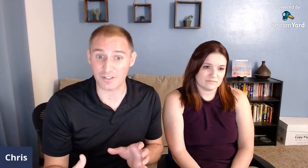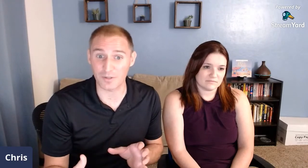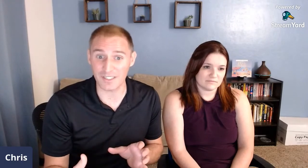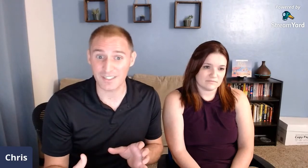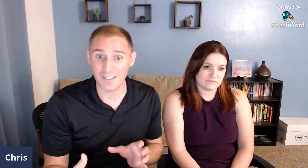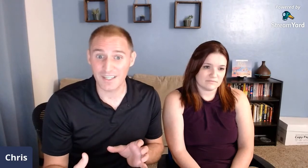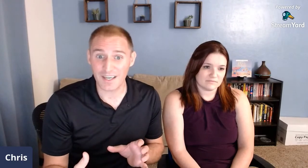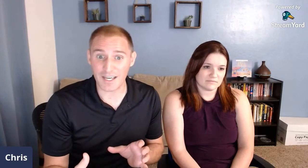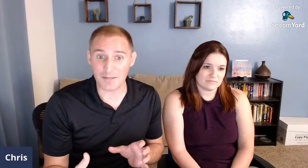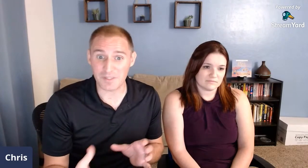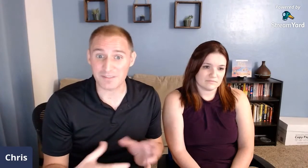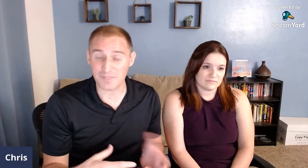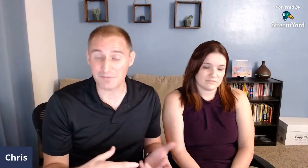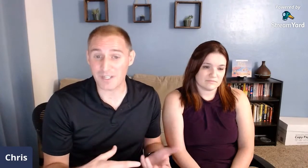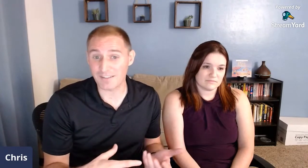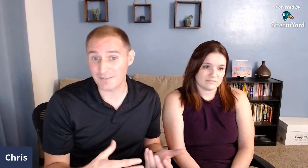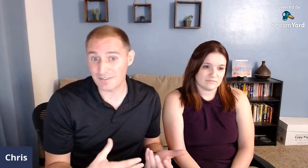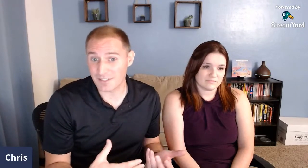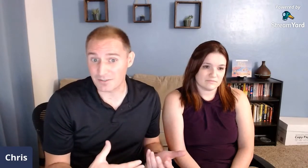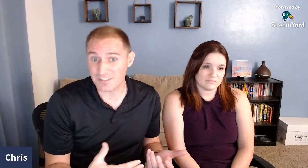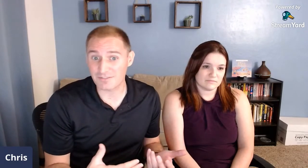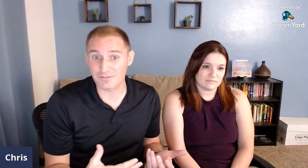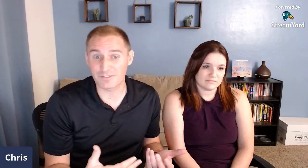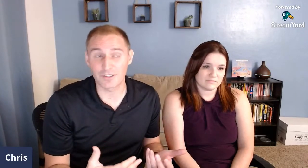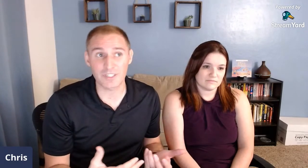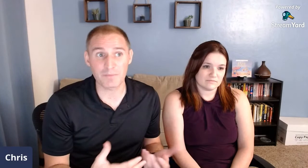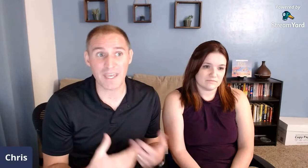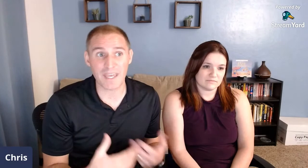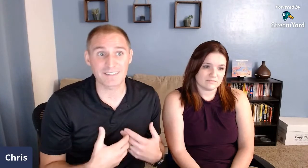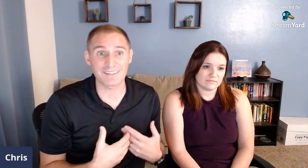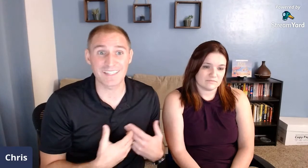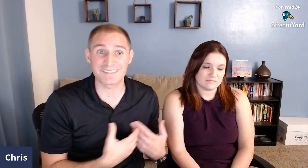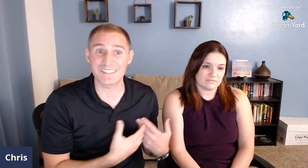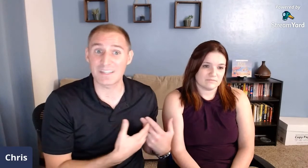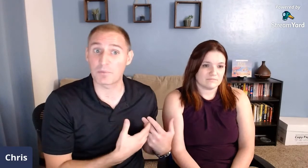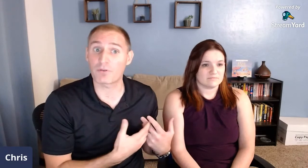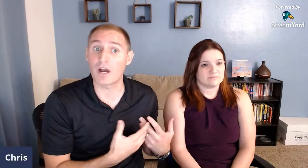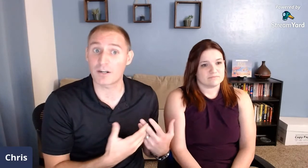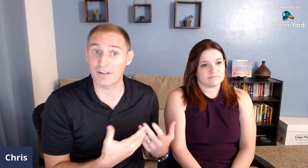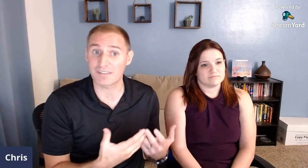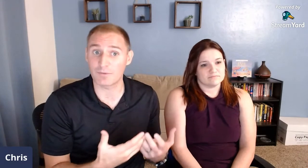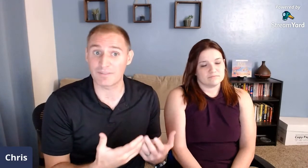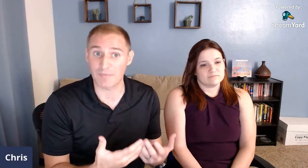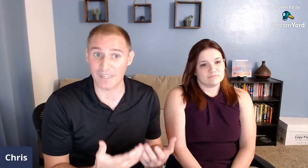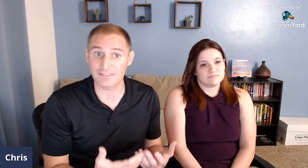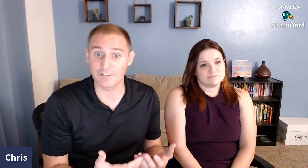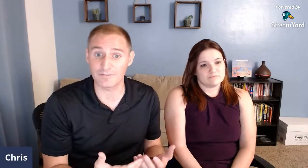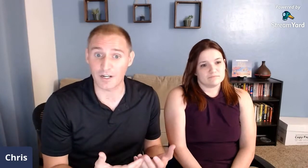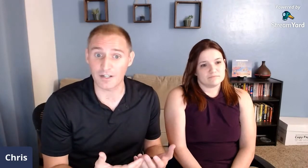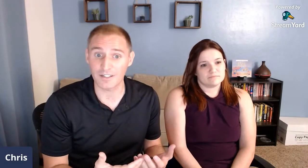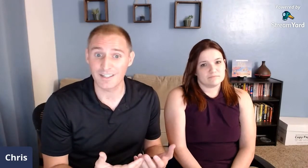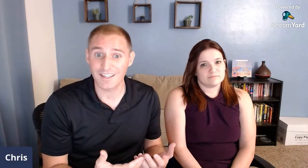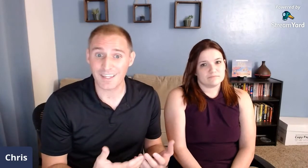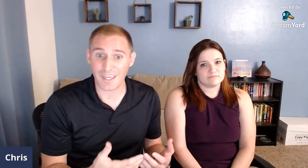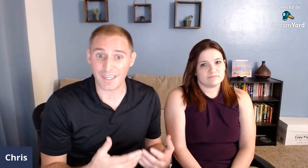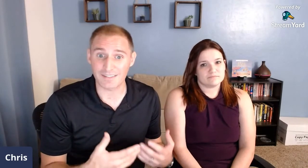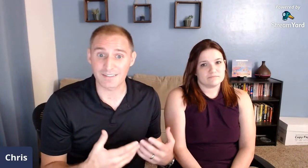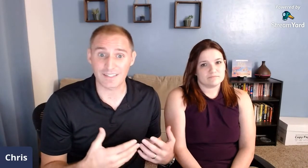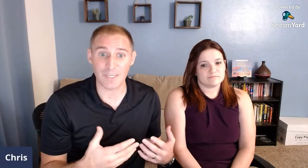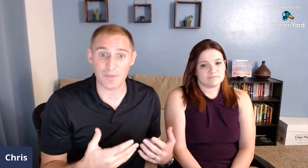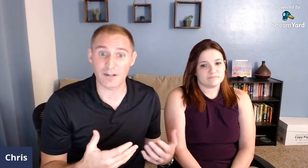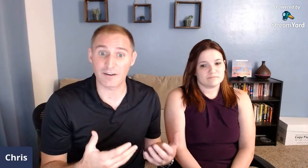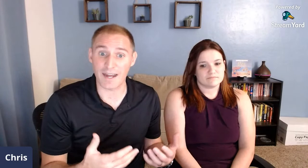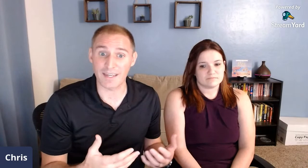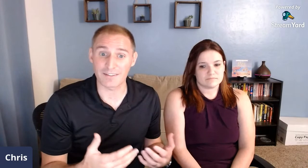and you just want to quit. But sometimes we have, just looking back at and seeing the progress that we've made so far,